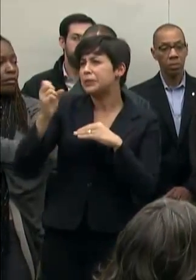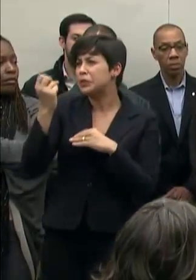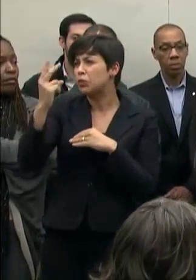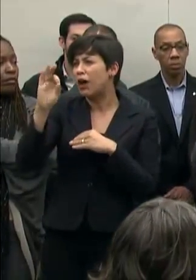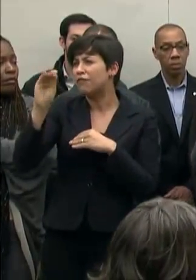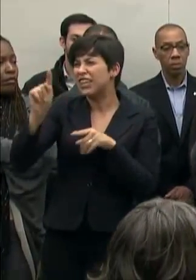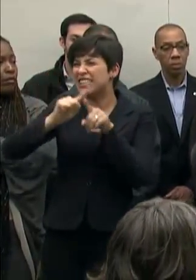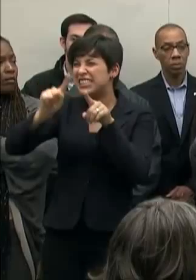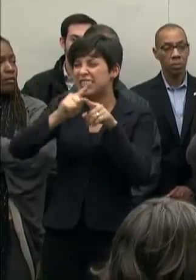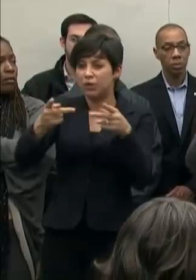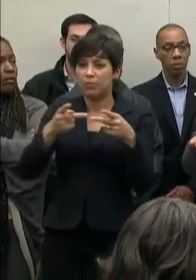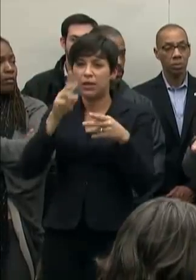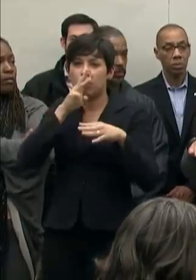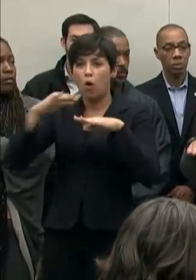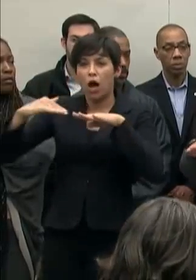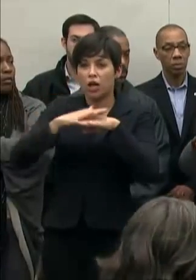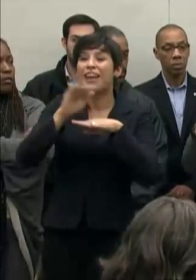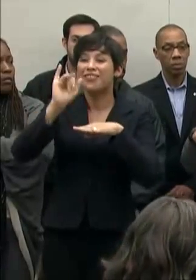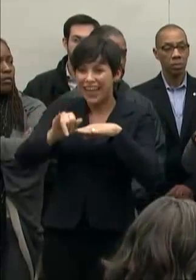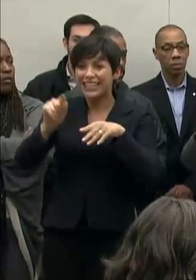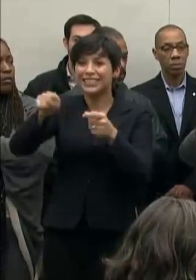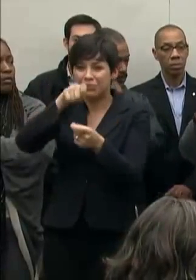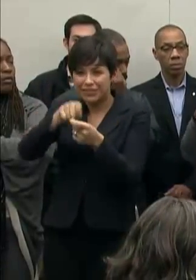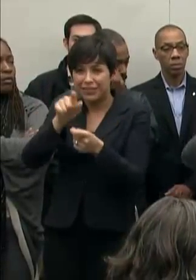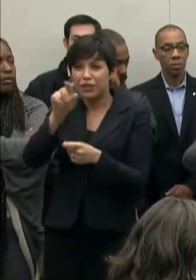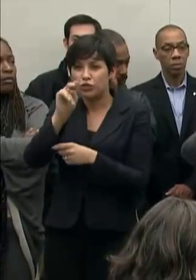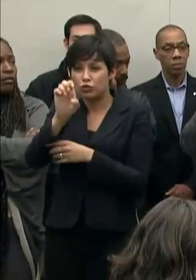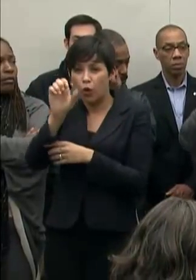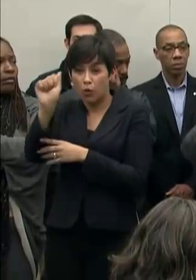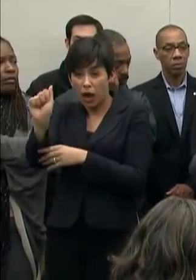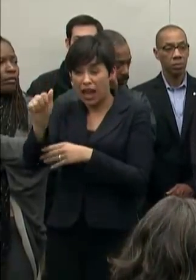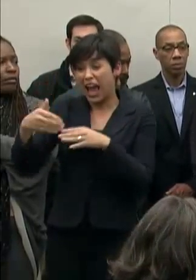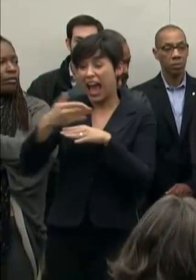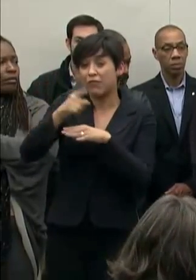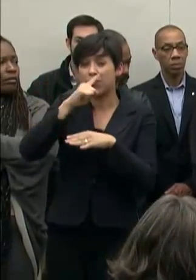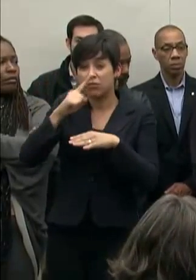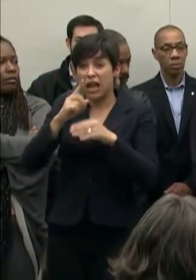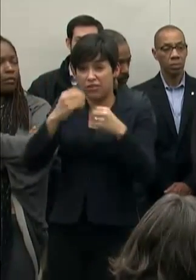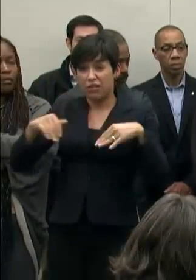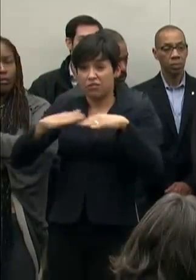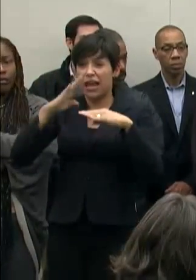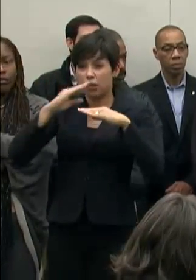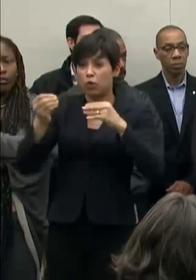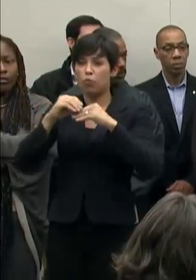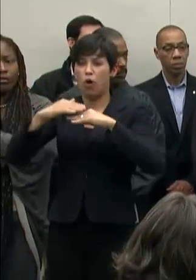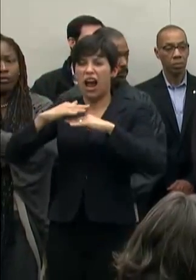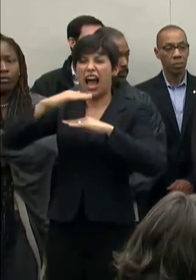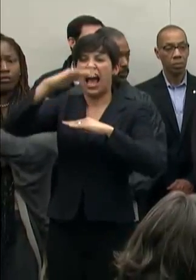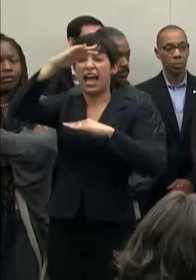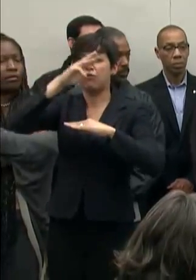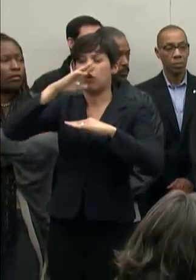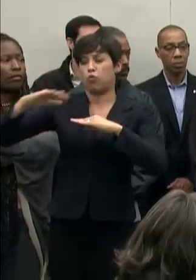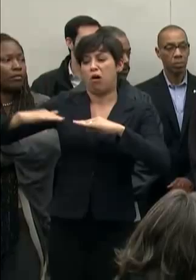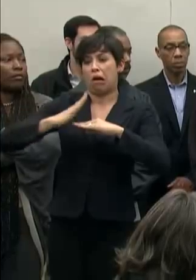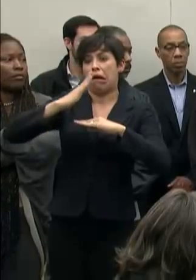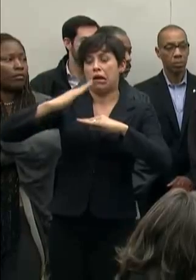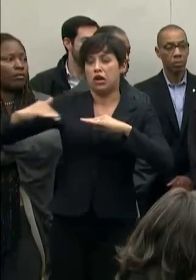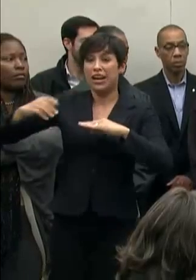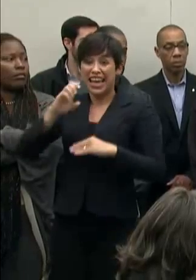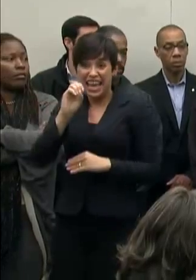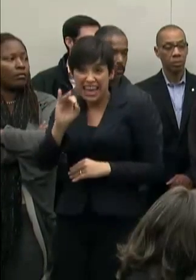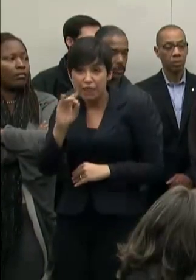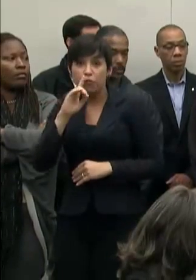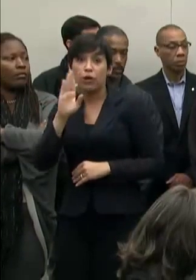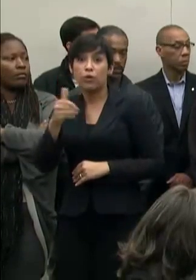places. That is Zone A. After that, the land really goes up pretty high. If you were to have a